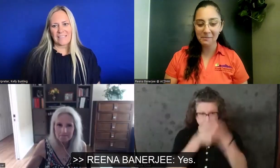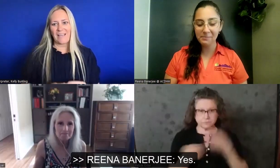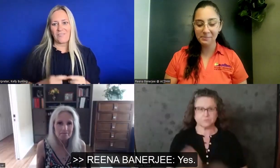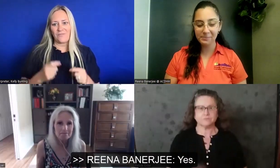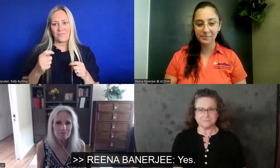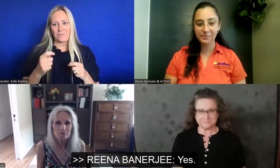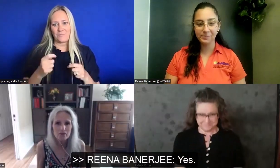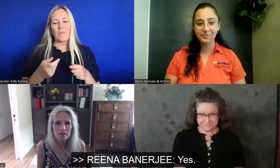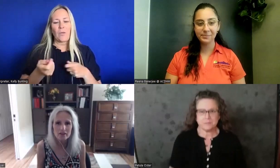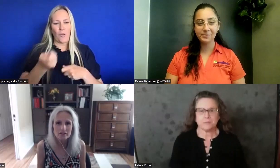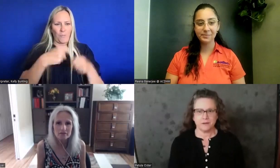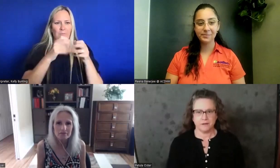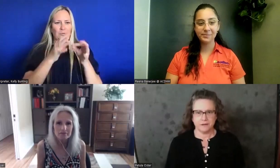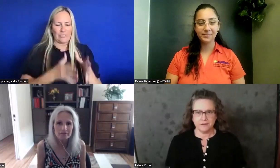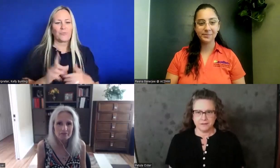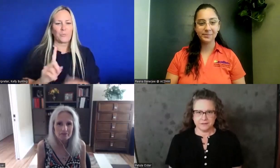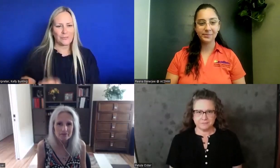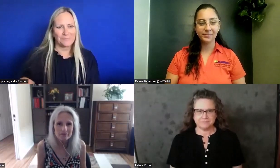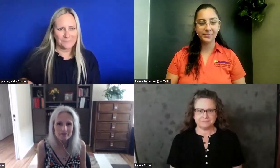Yes, that